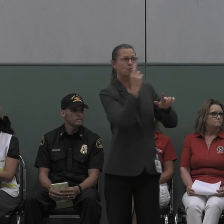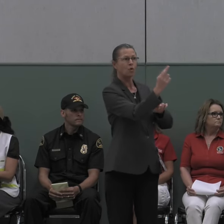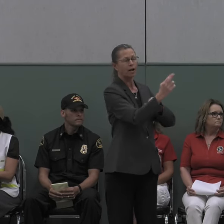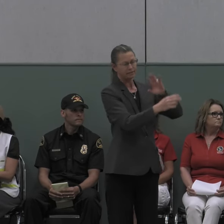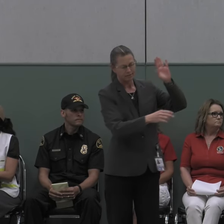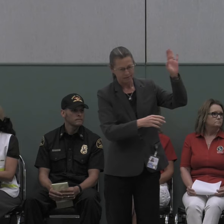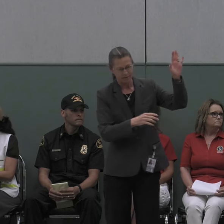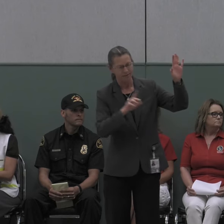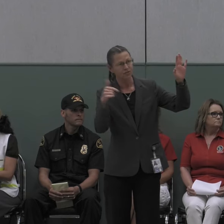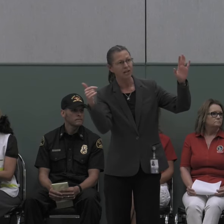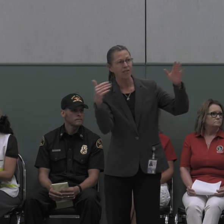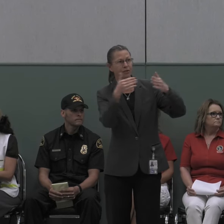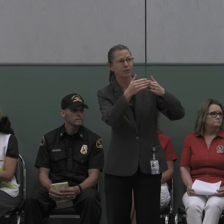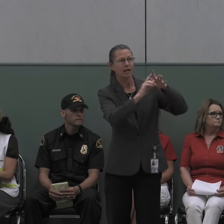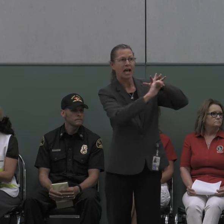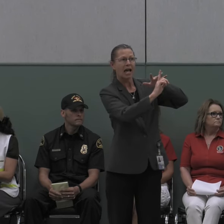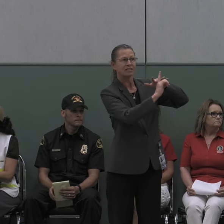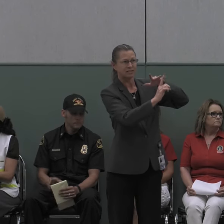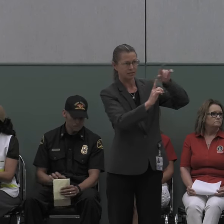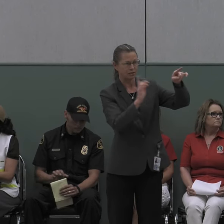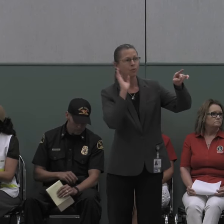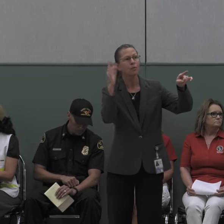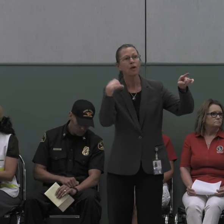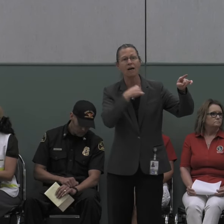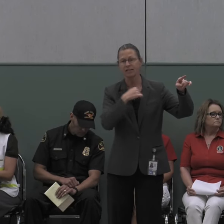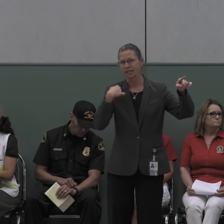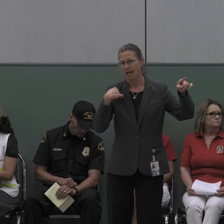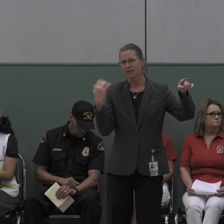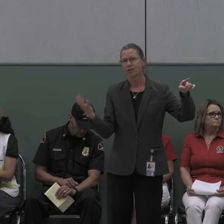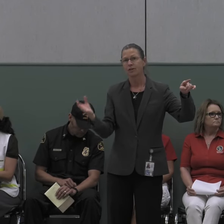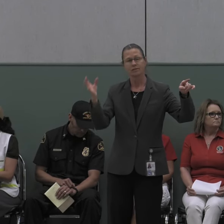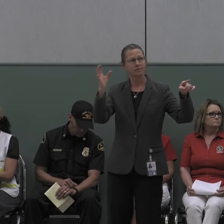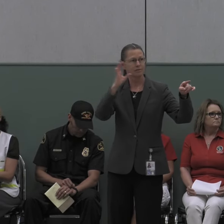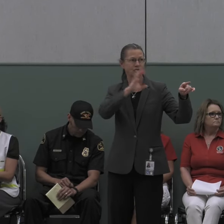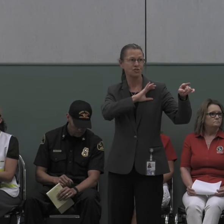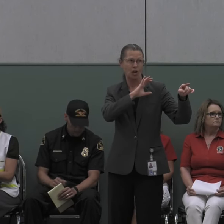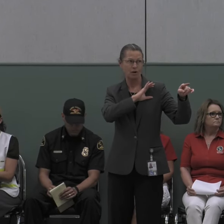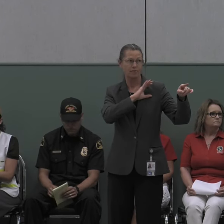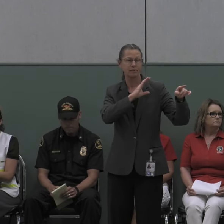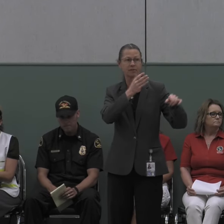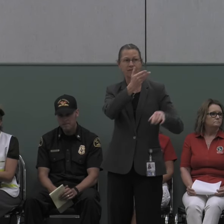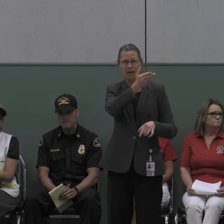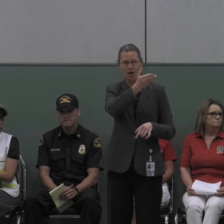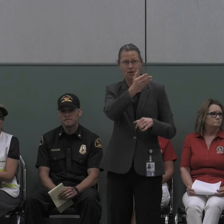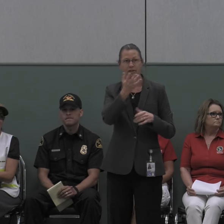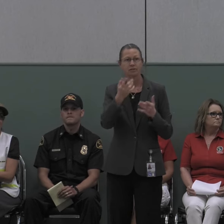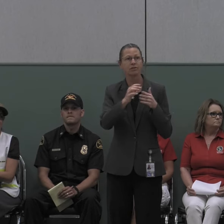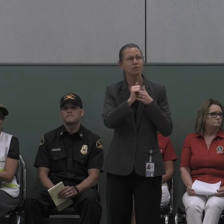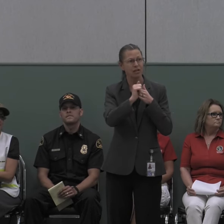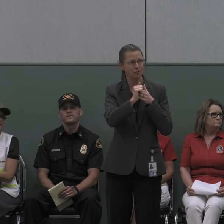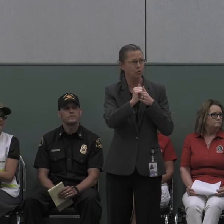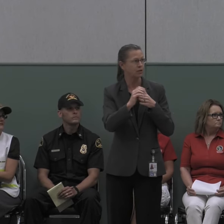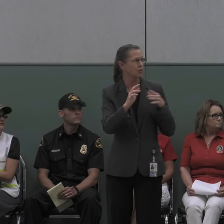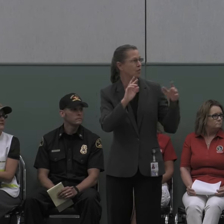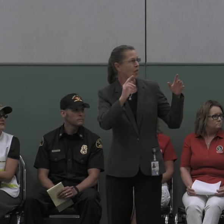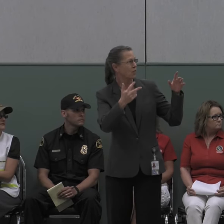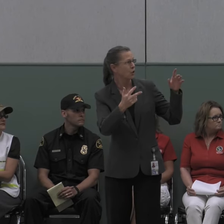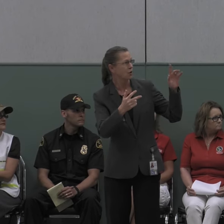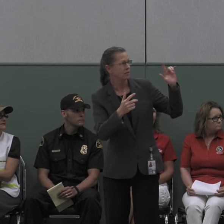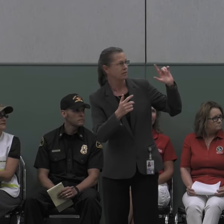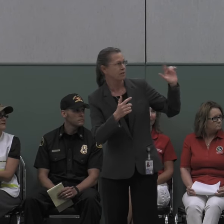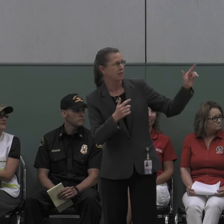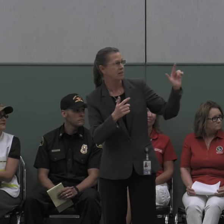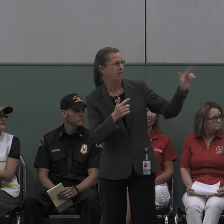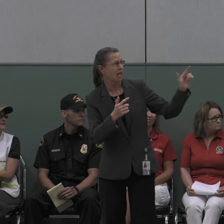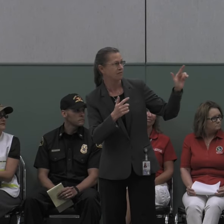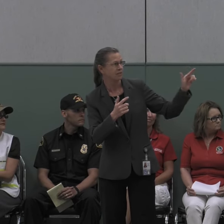there. We'll have another Sheriff's Department right there with their hands up, escorting you where to go. The third one is on our left.